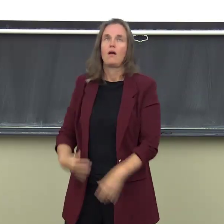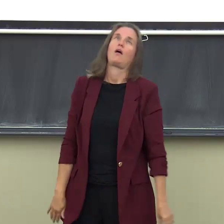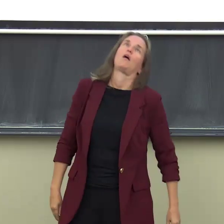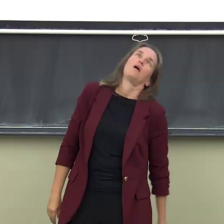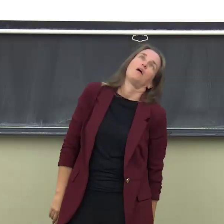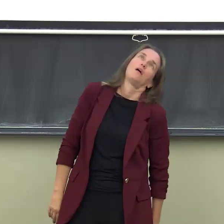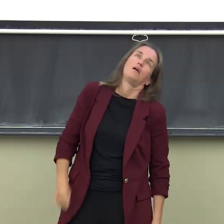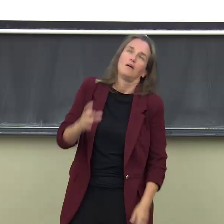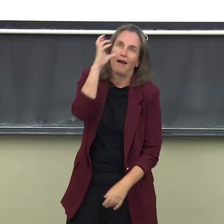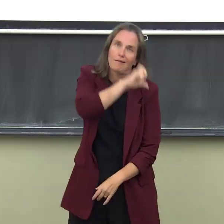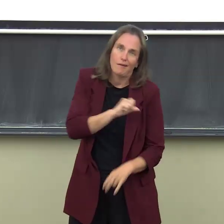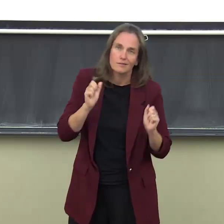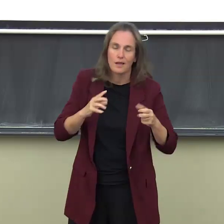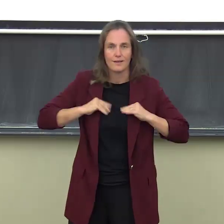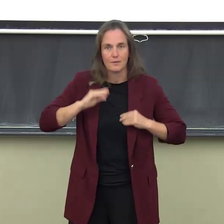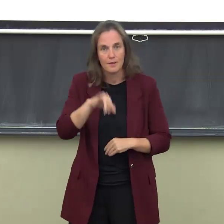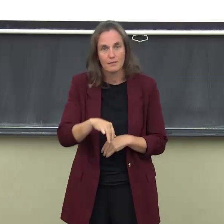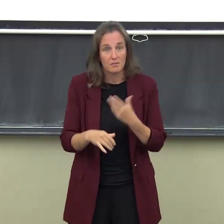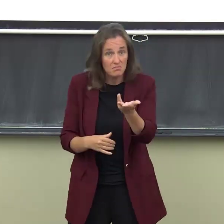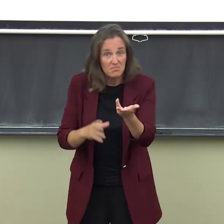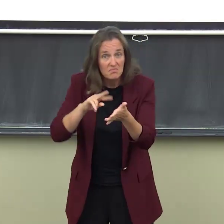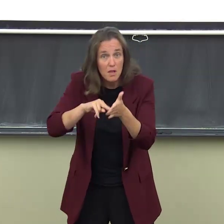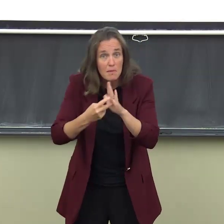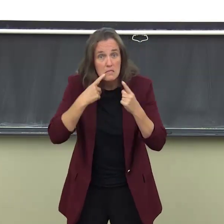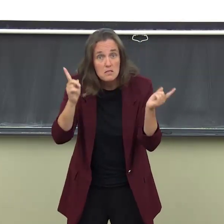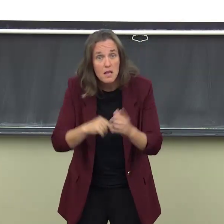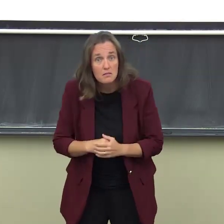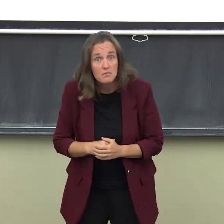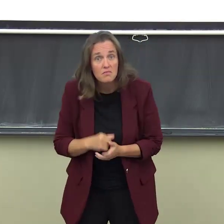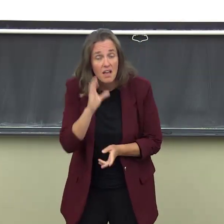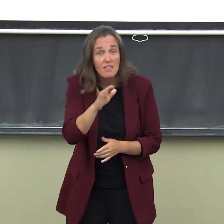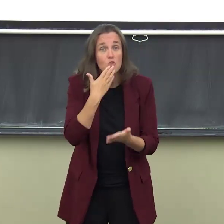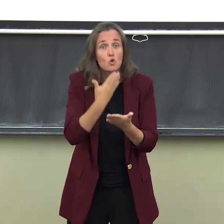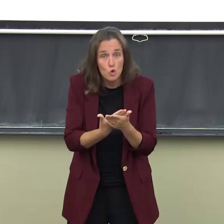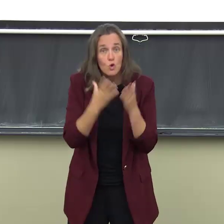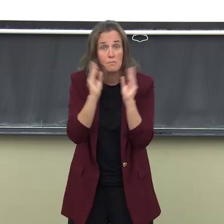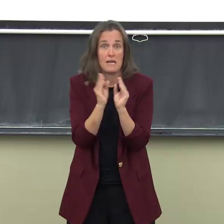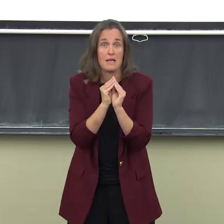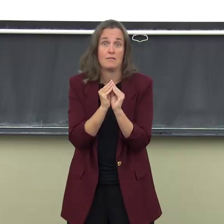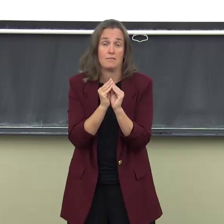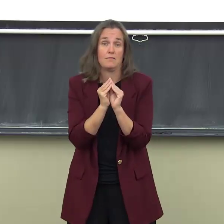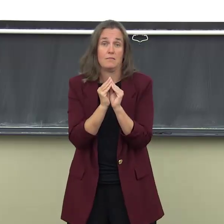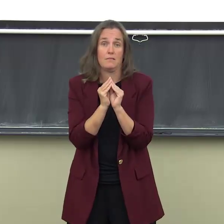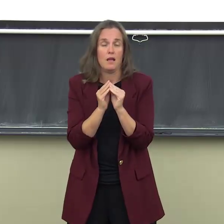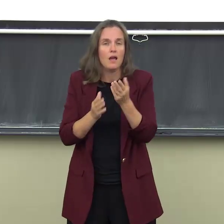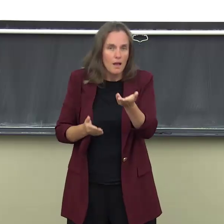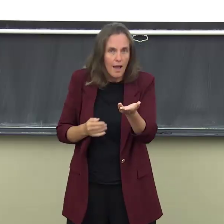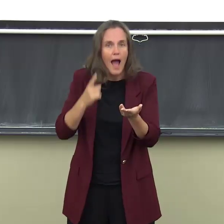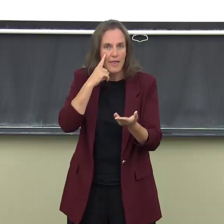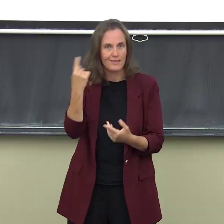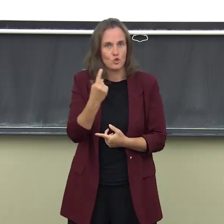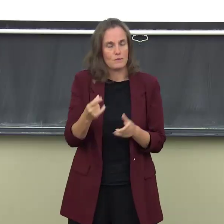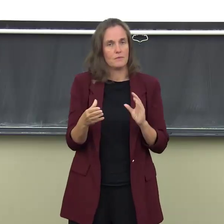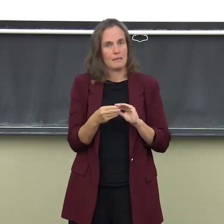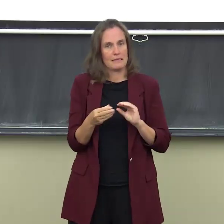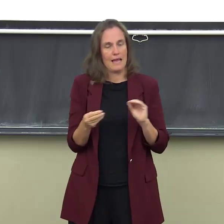I guess I can live with that. That's what success looks like. That is a good meeting. And I think that there's something to be said